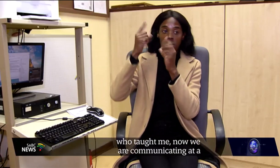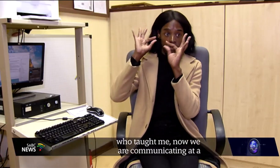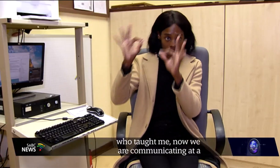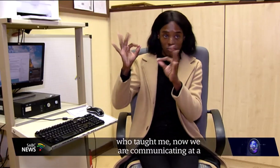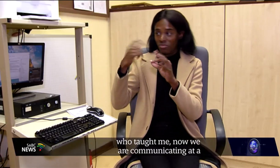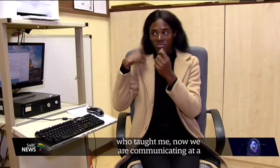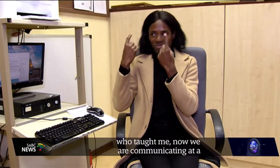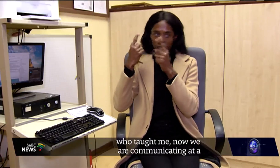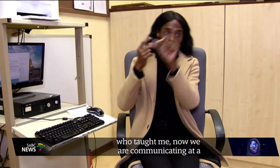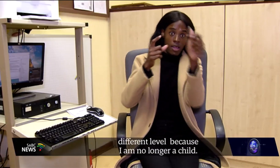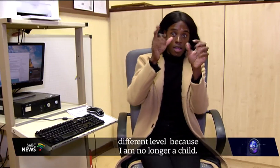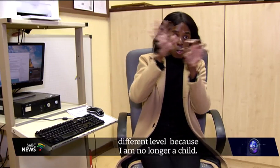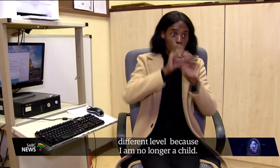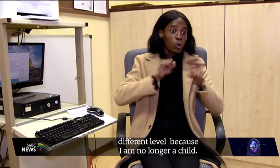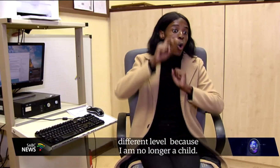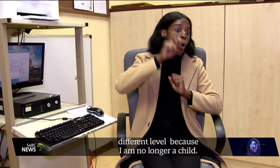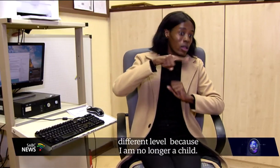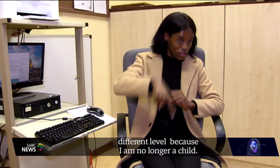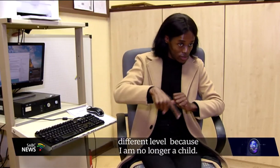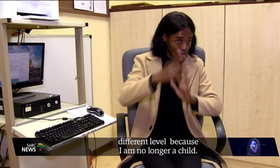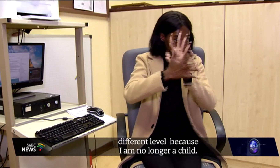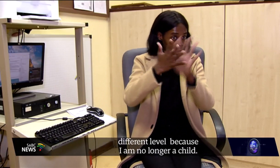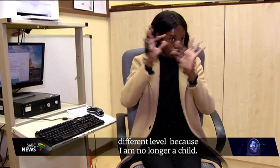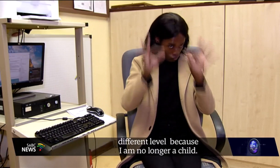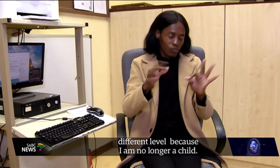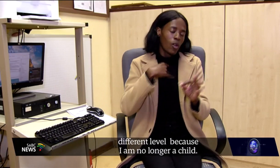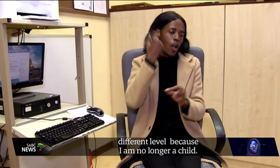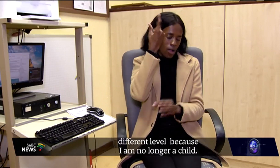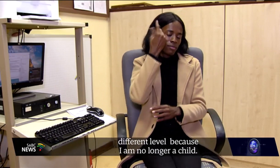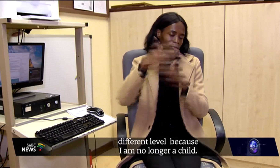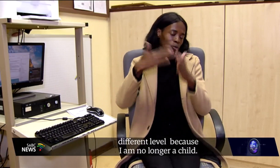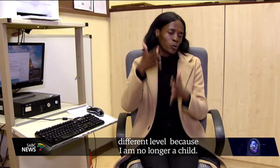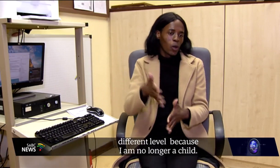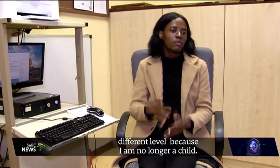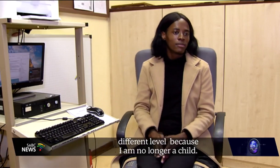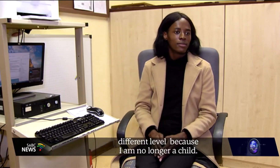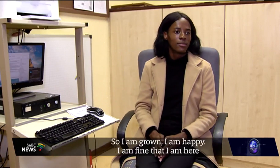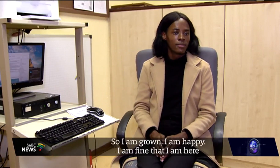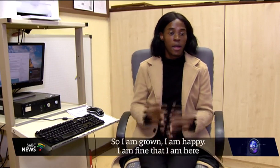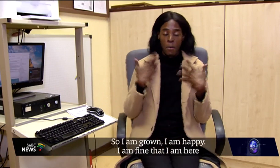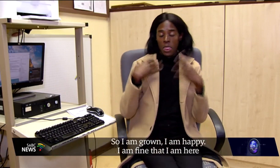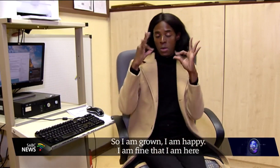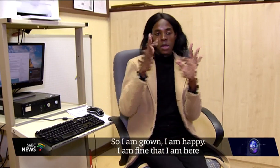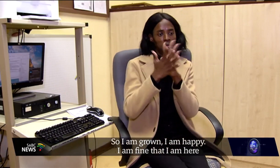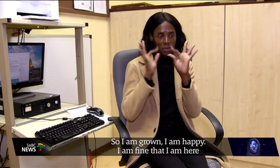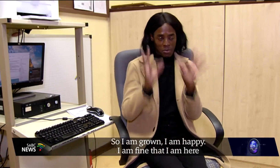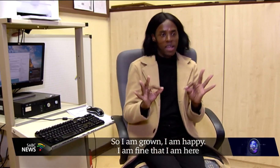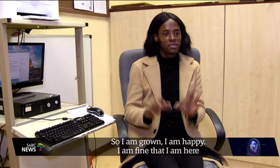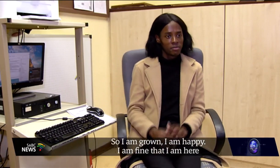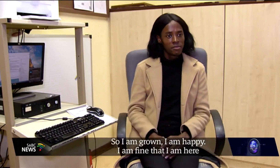are communicating at a different level because now I'm no longer a child. So I'm grown, I'm happy, I'm